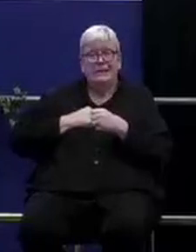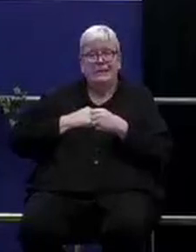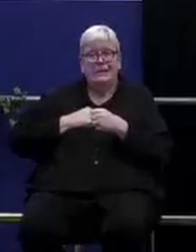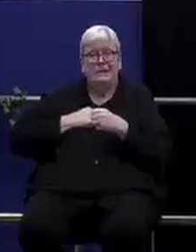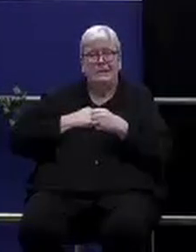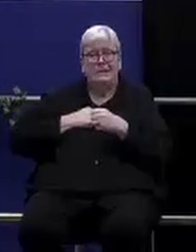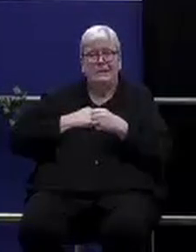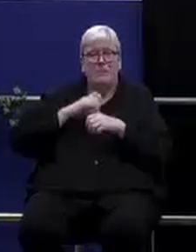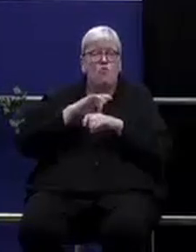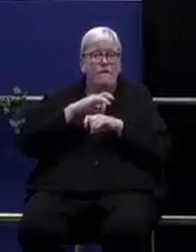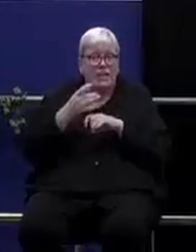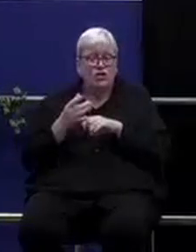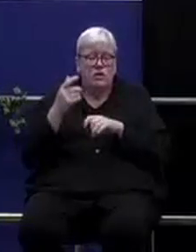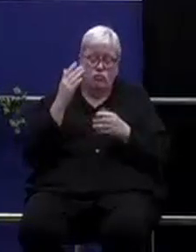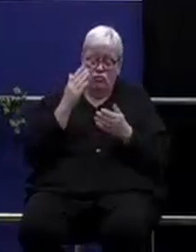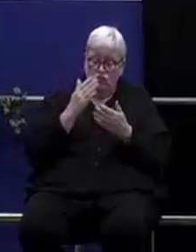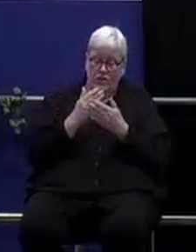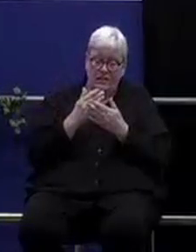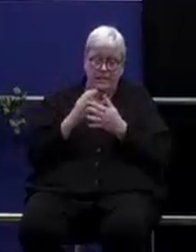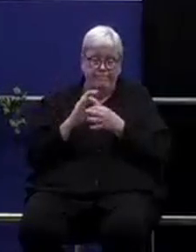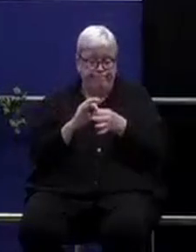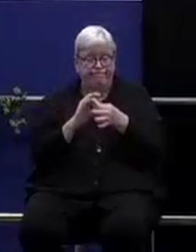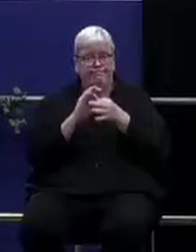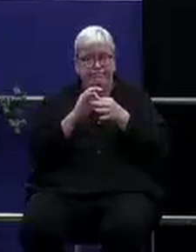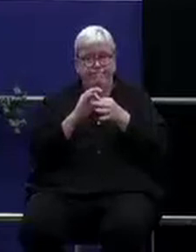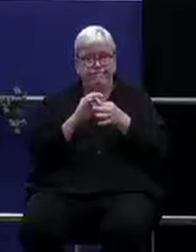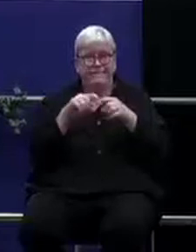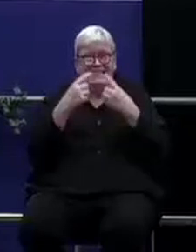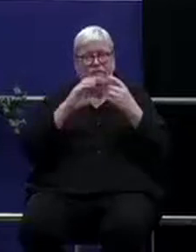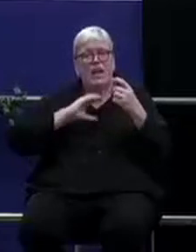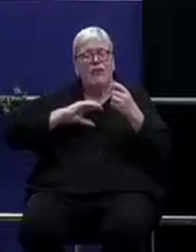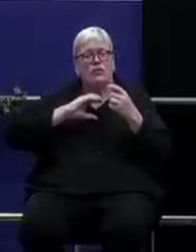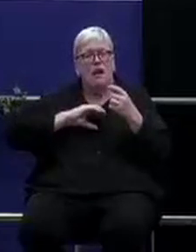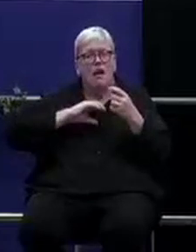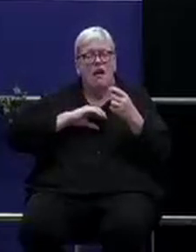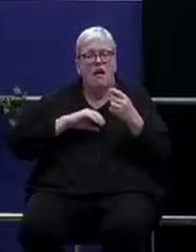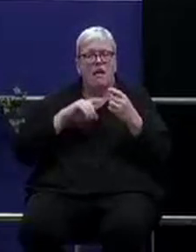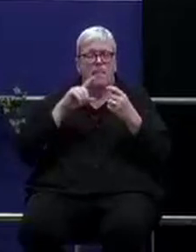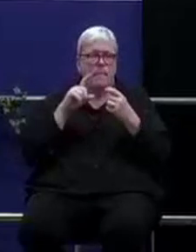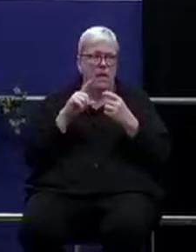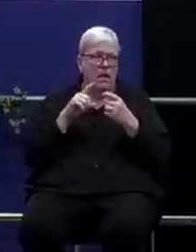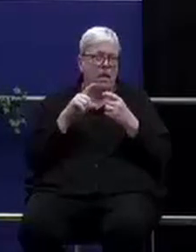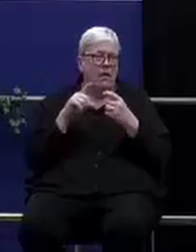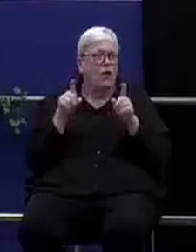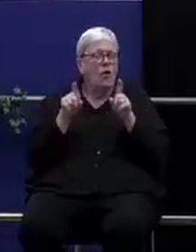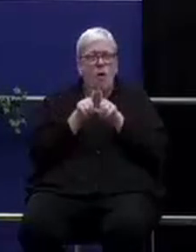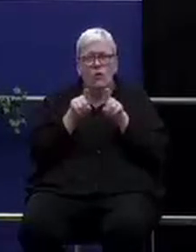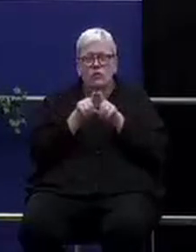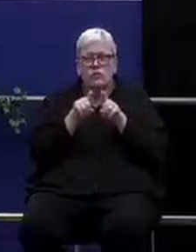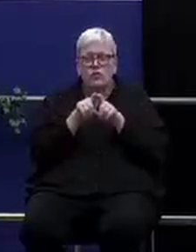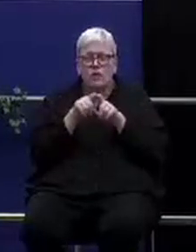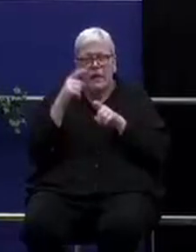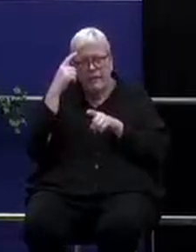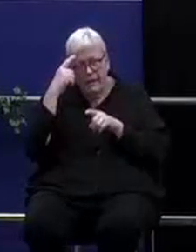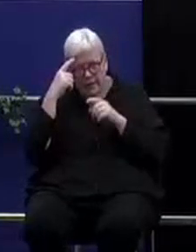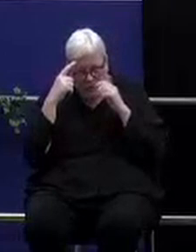my own profession kind of purging out onto her, and we're very different characters. But I also I think when